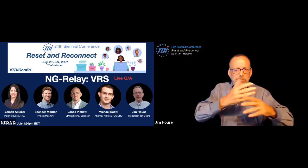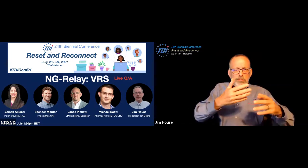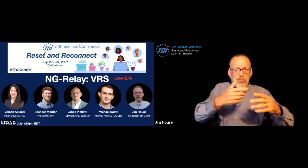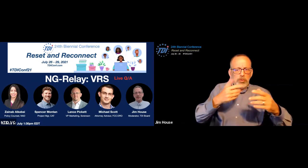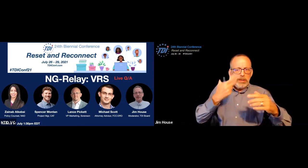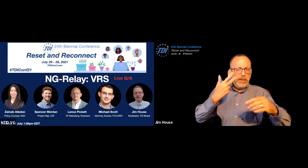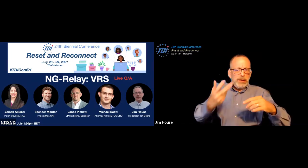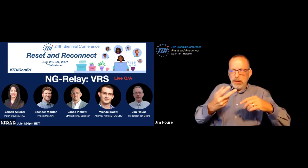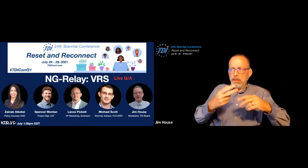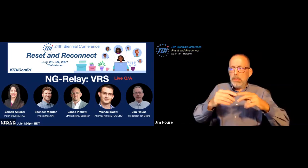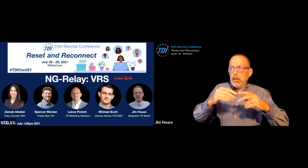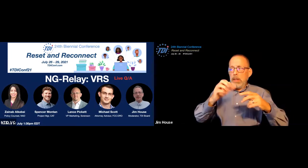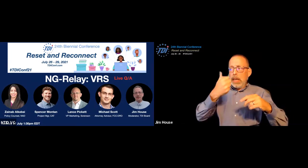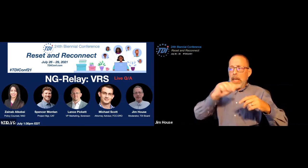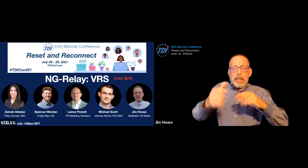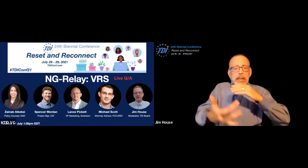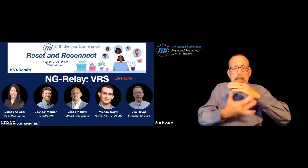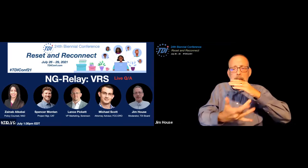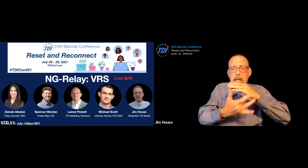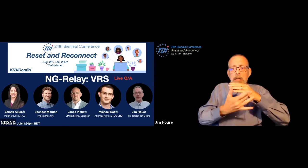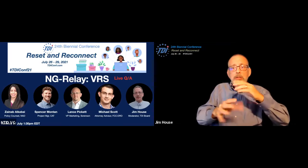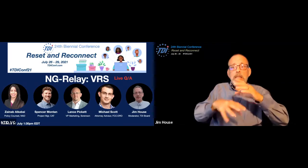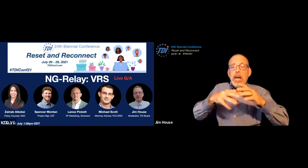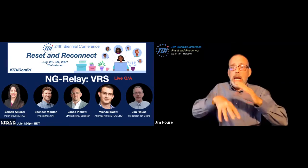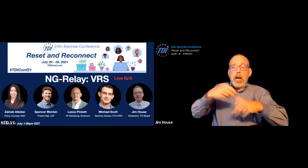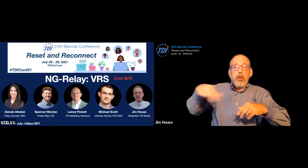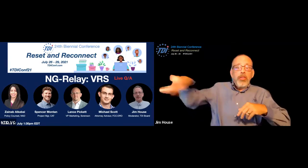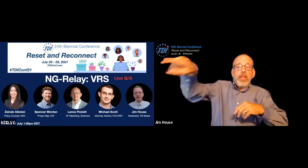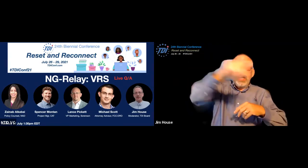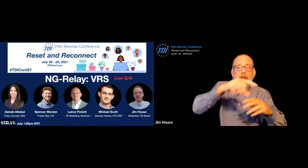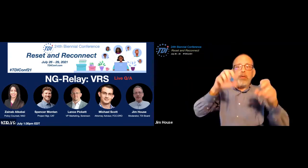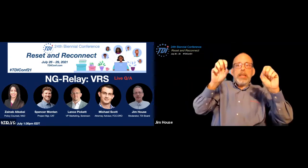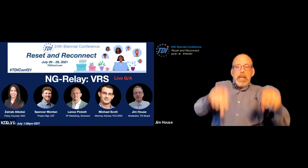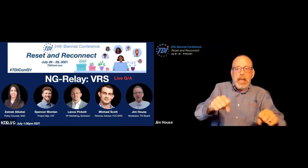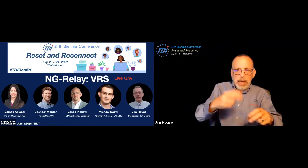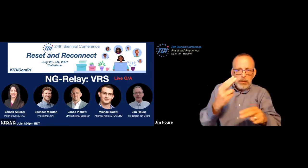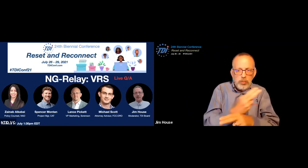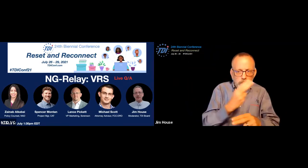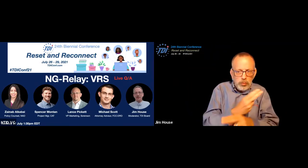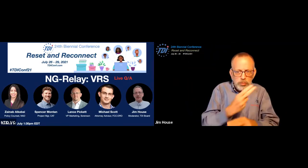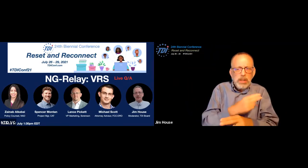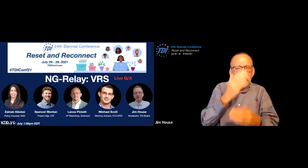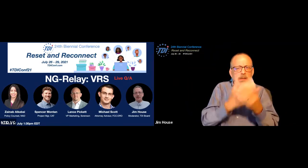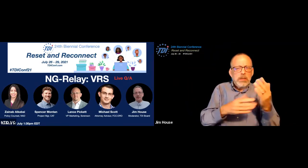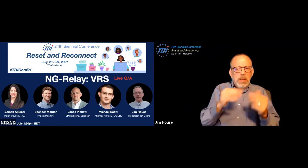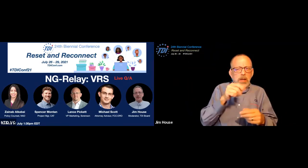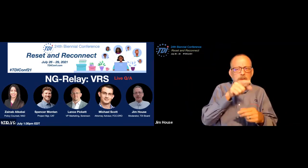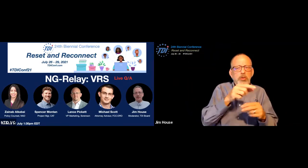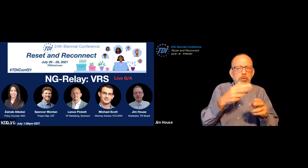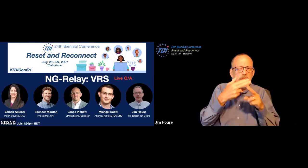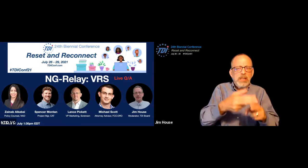what technological barriers do we see? Is there any technology out there that we can